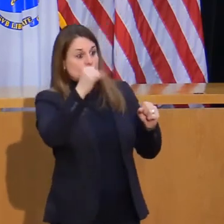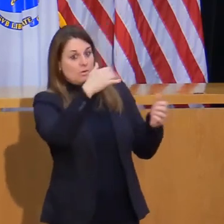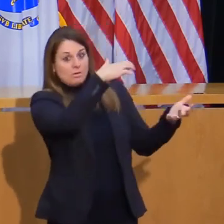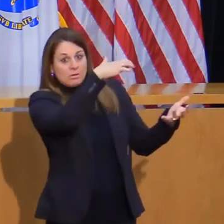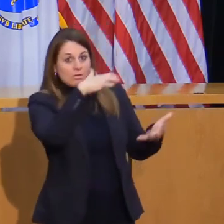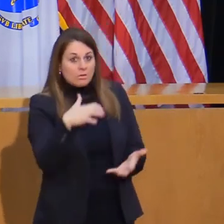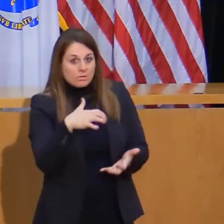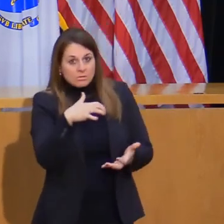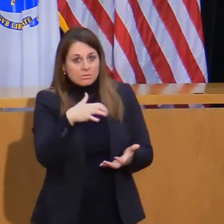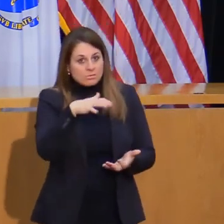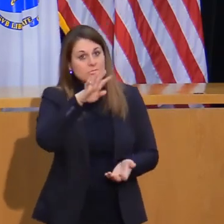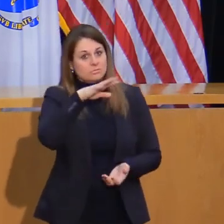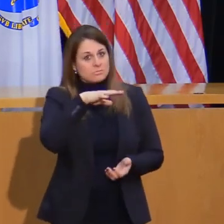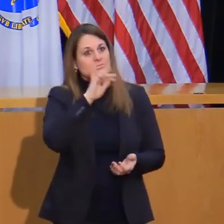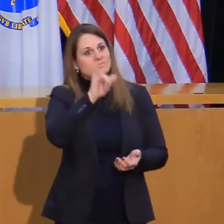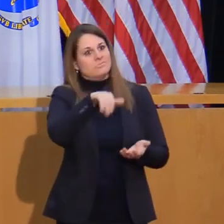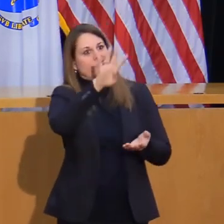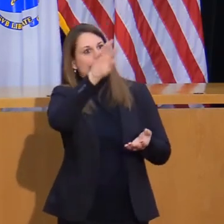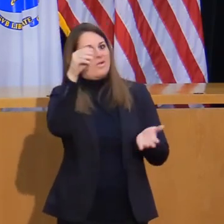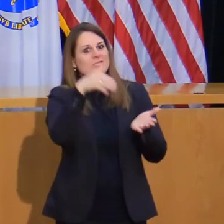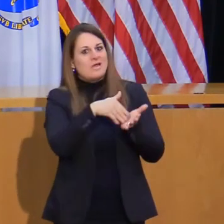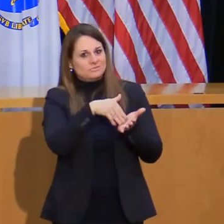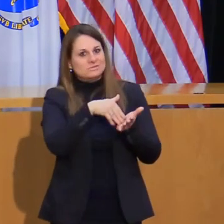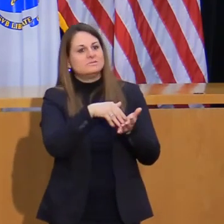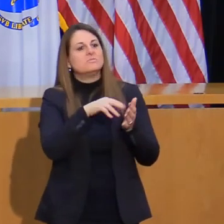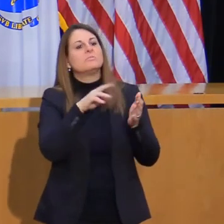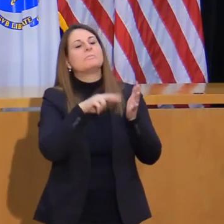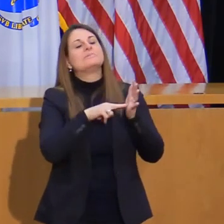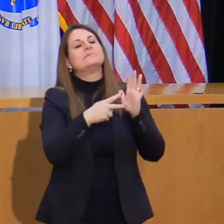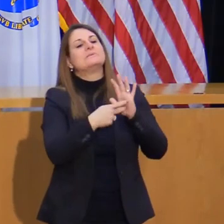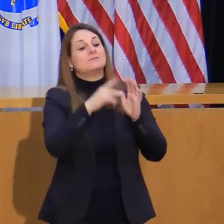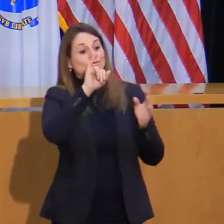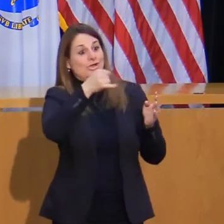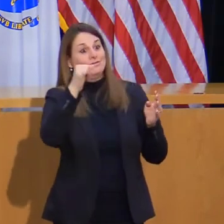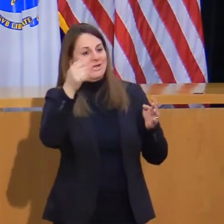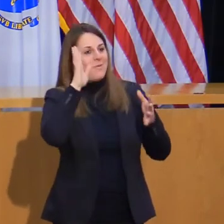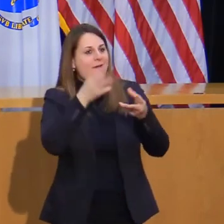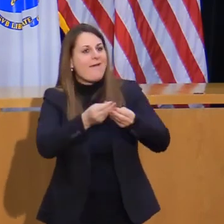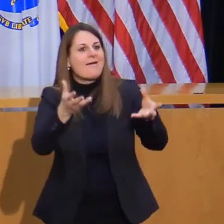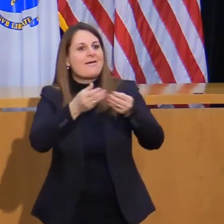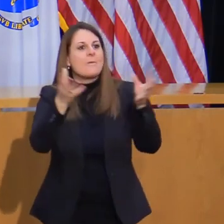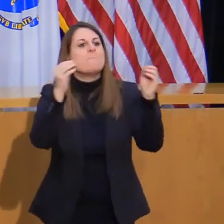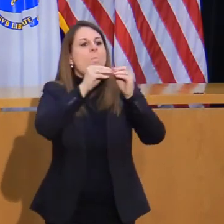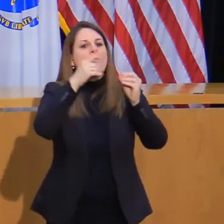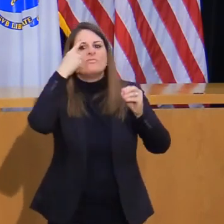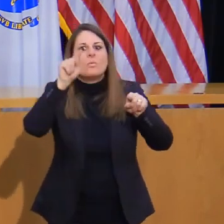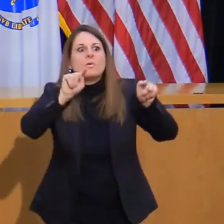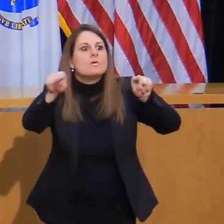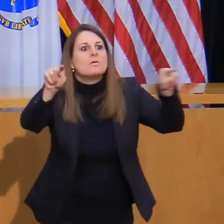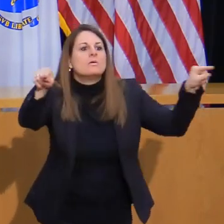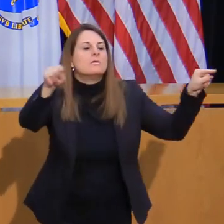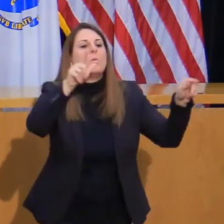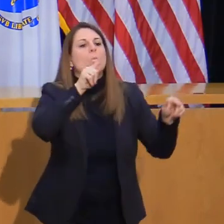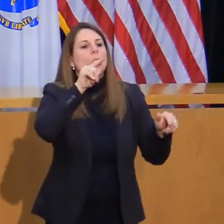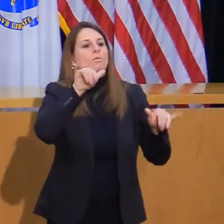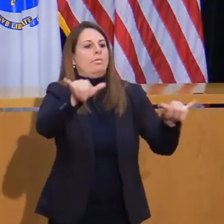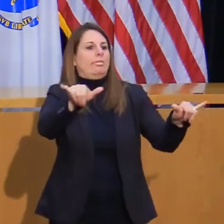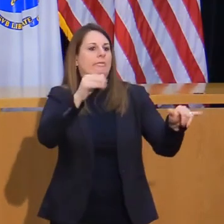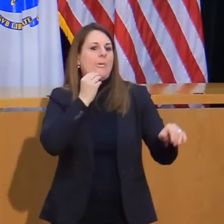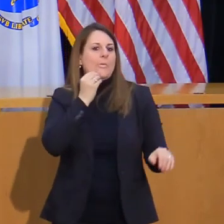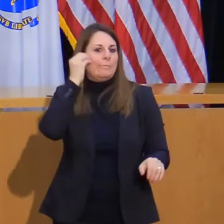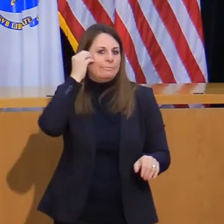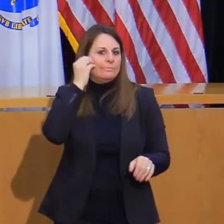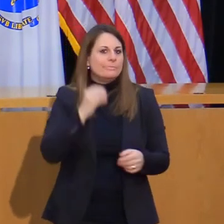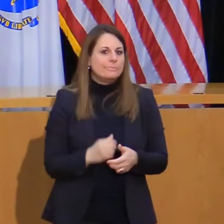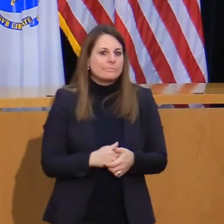time really allows us to just now implement the Homebound program. We actually have sort of softly launched it this week to just make